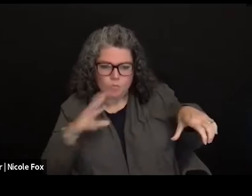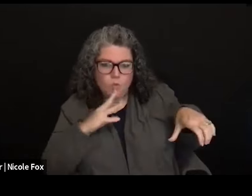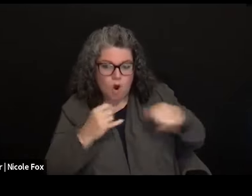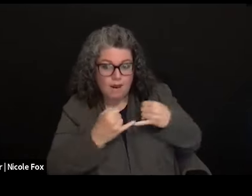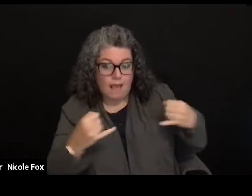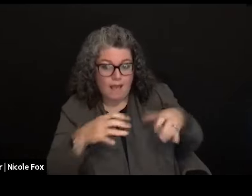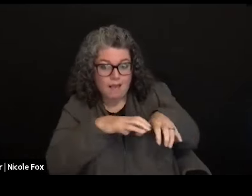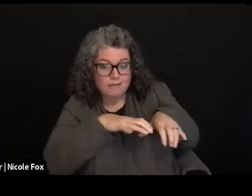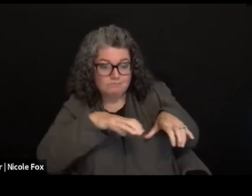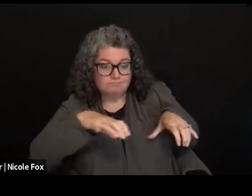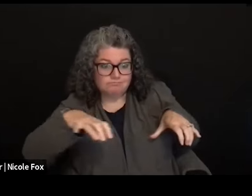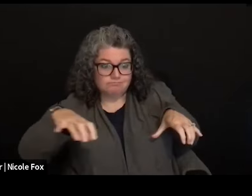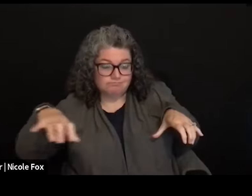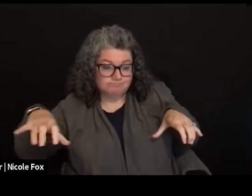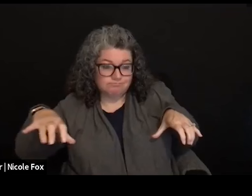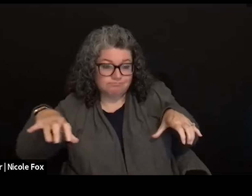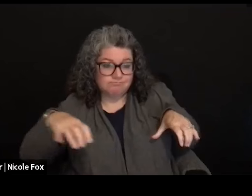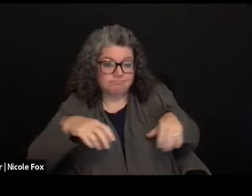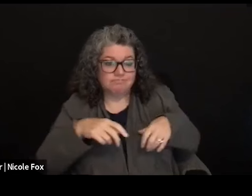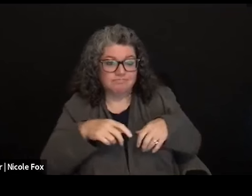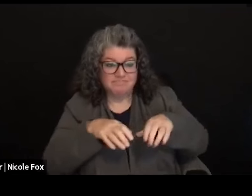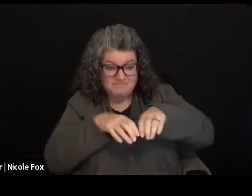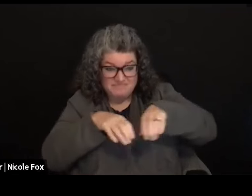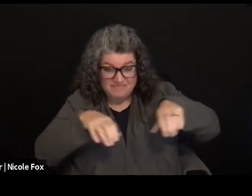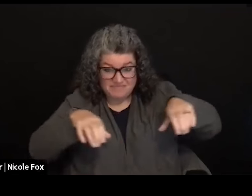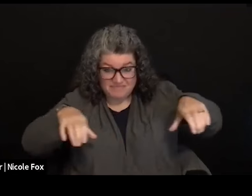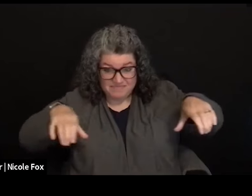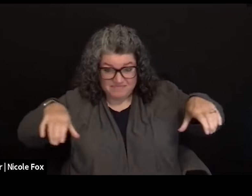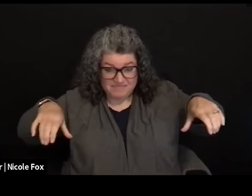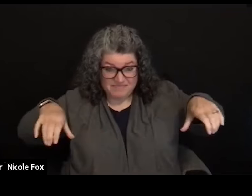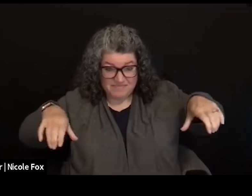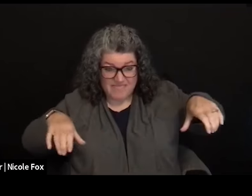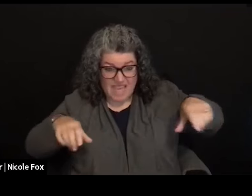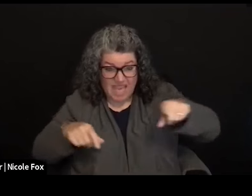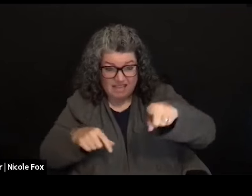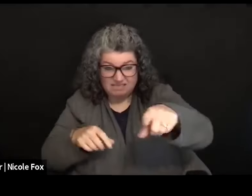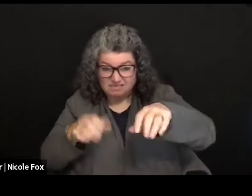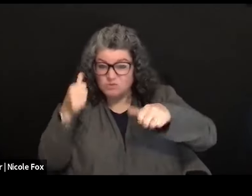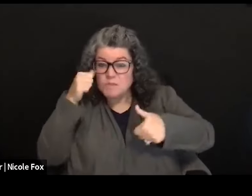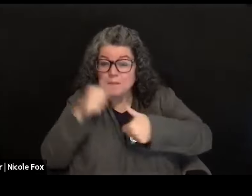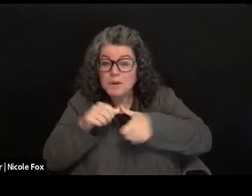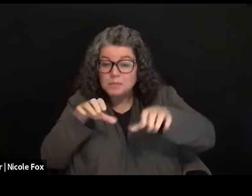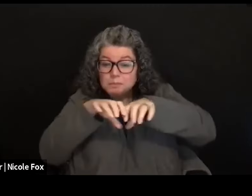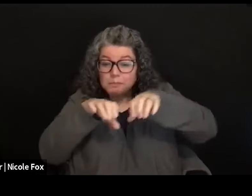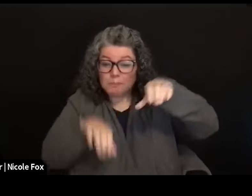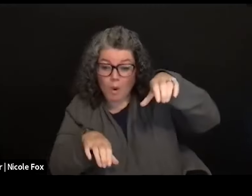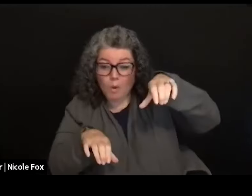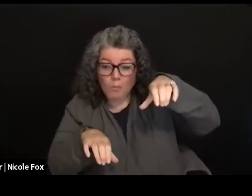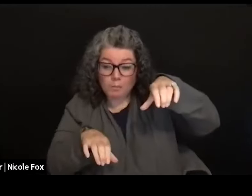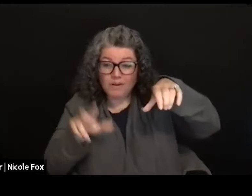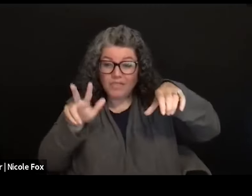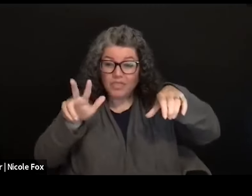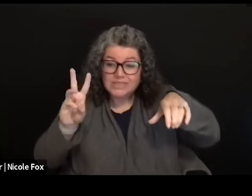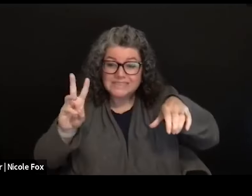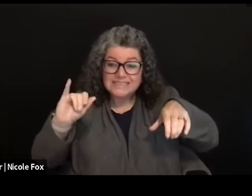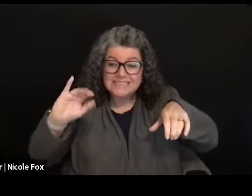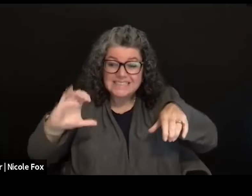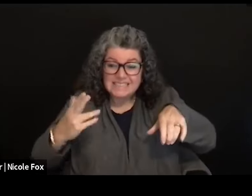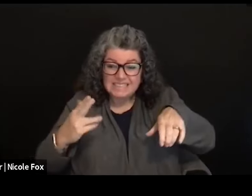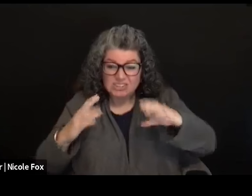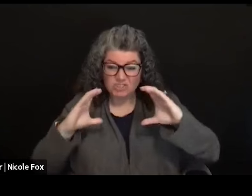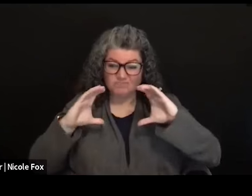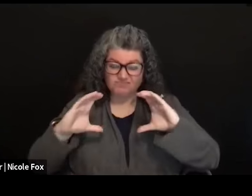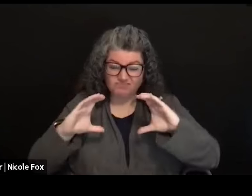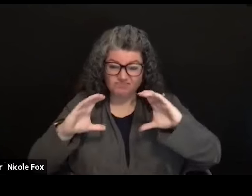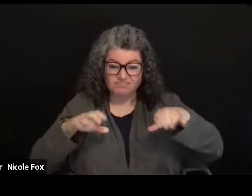And so what I'm showing you is this we've highlighted the area. This is where that 36-inch line was that I